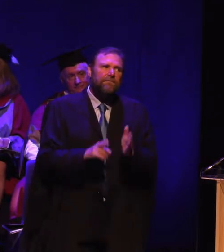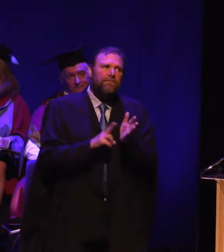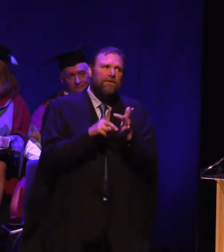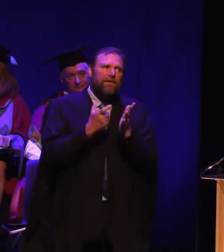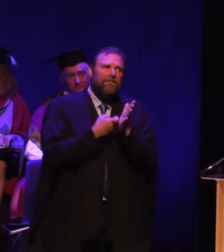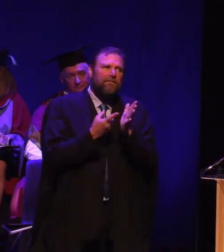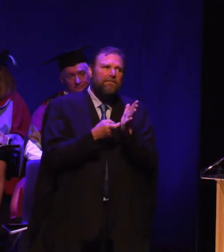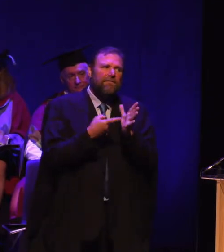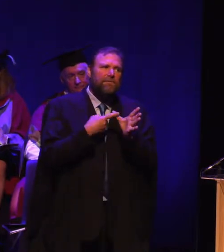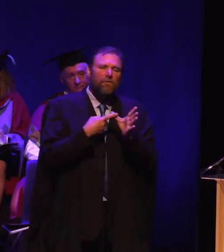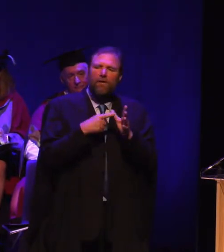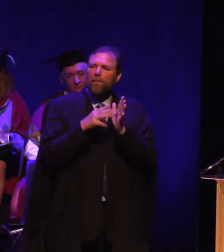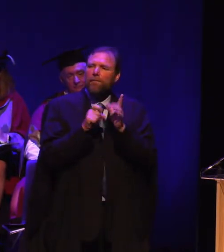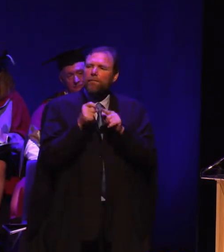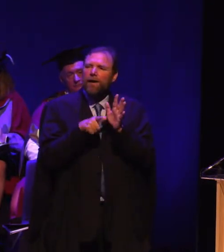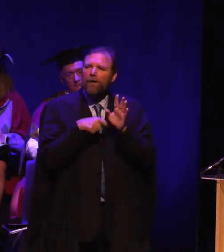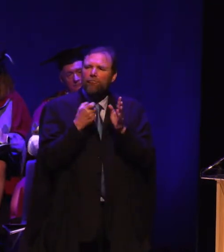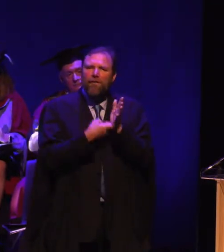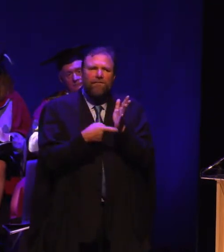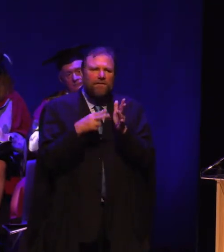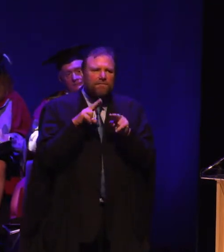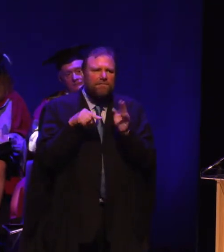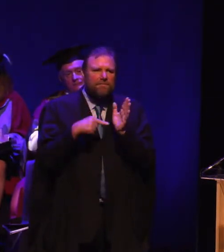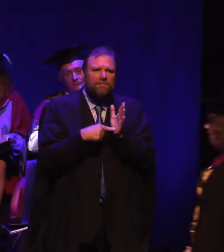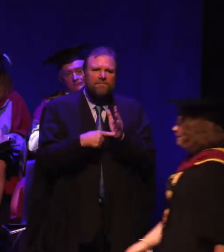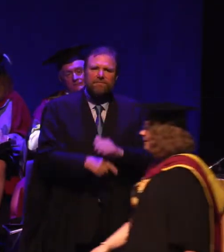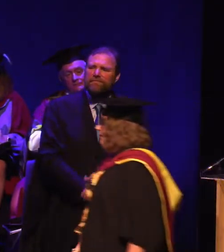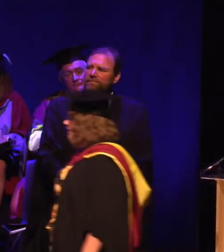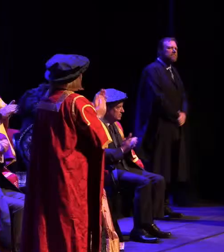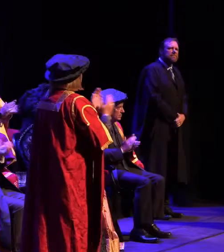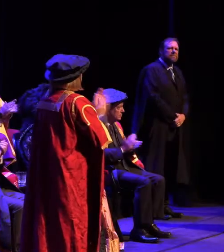Victoria Ashley Pfeiffer.